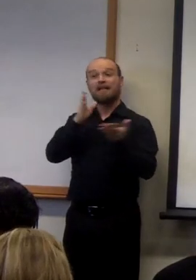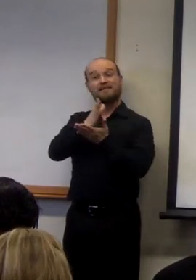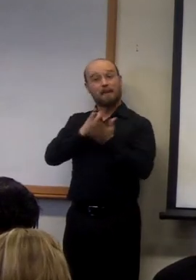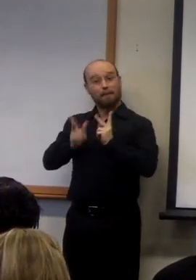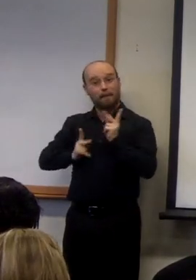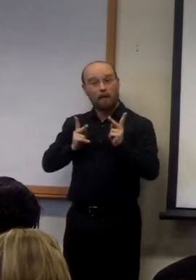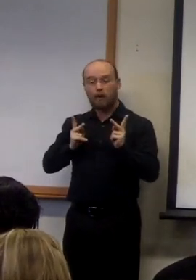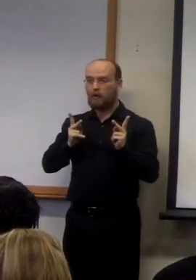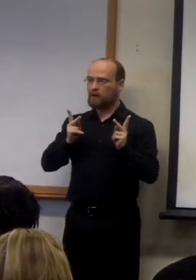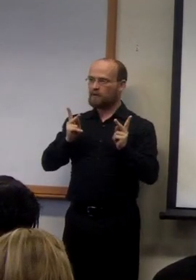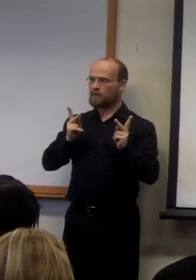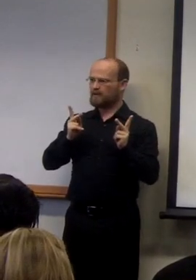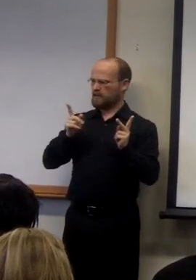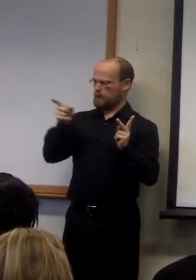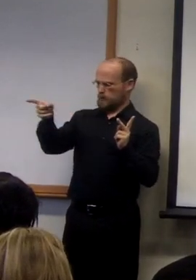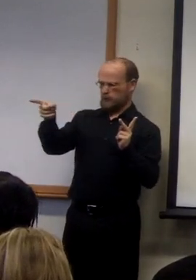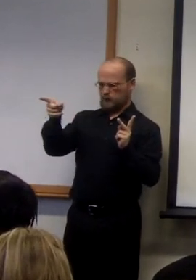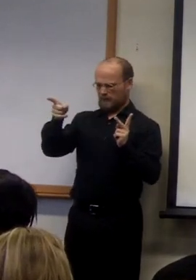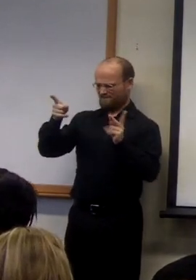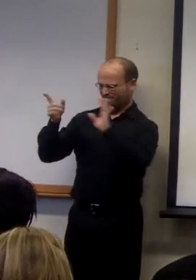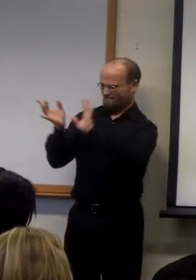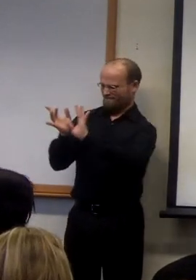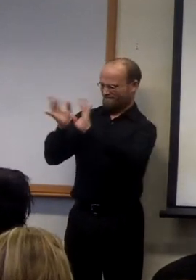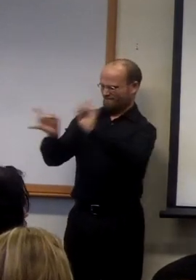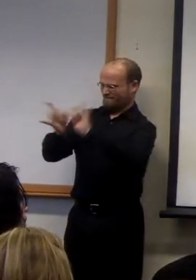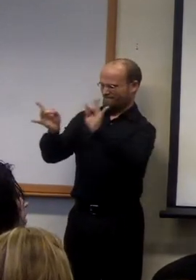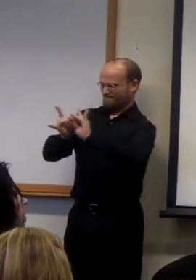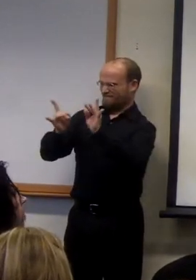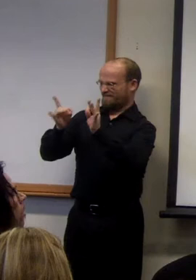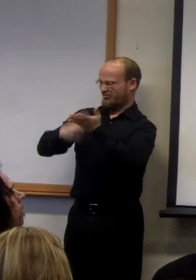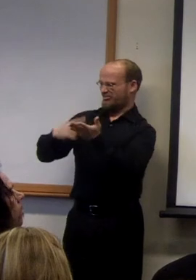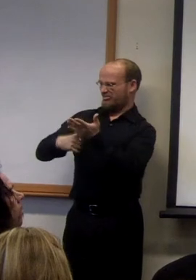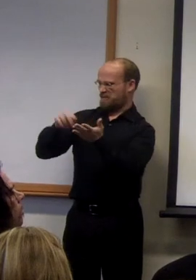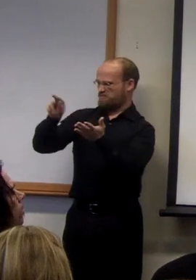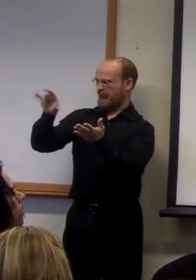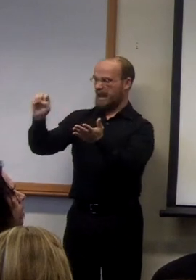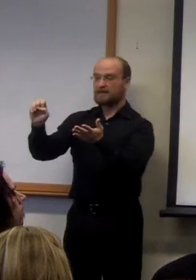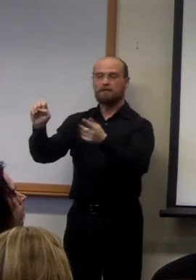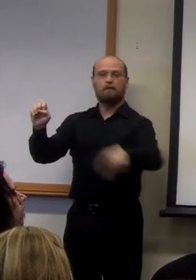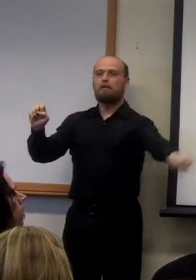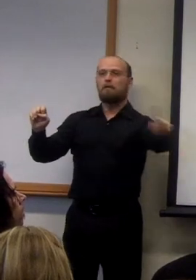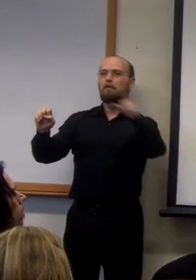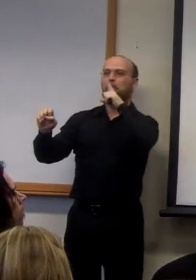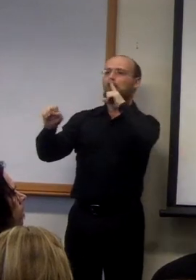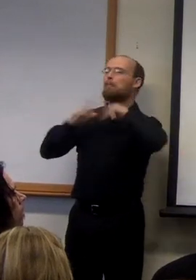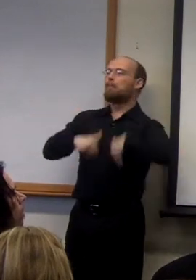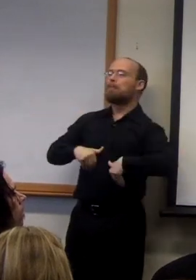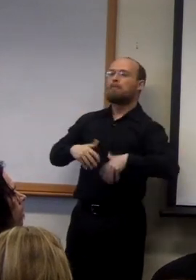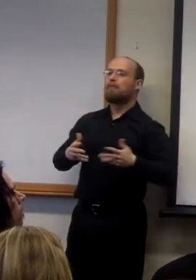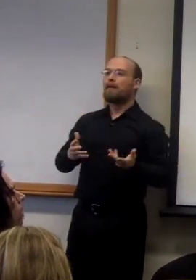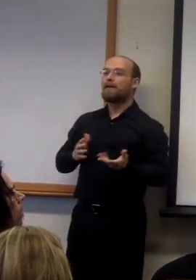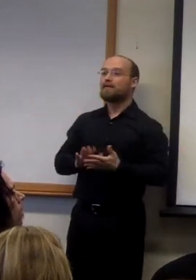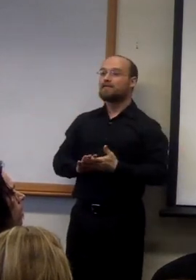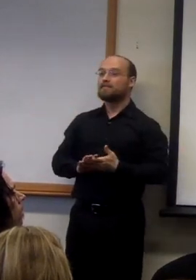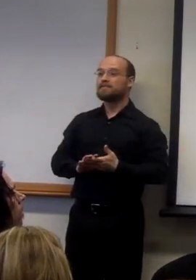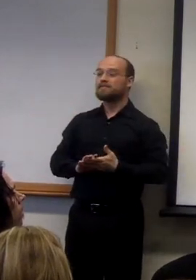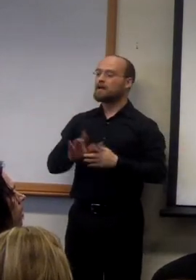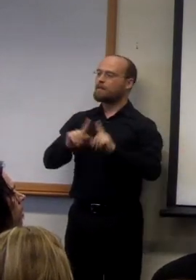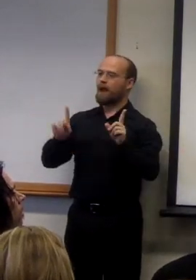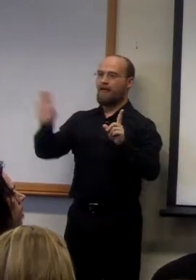if it wasn't because of me talking about race, no one would talk about race, which is true on one hand, but the logic is somewhat faulty.